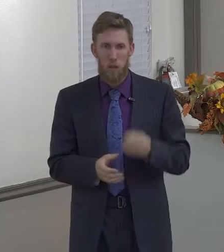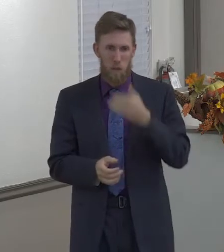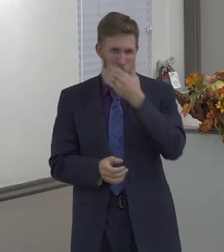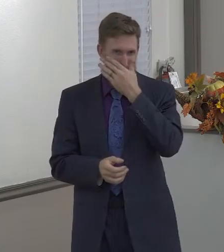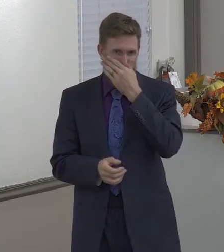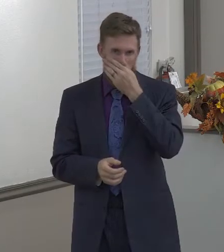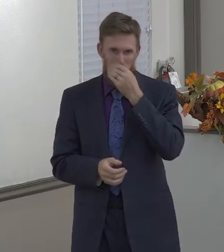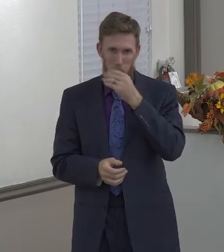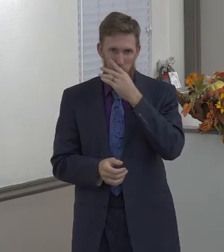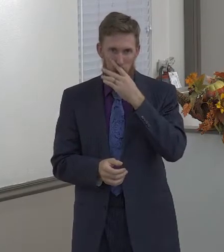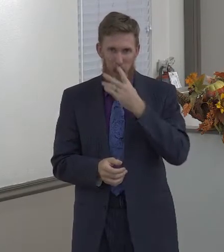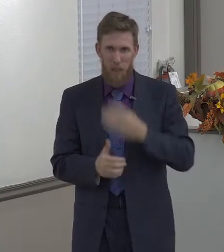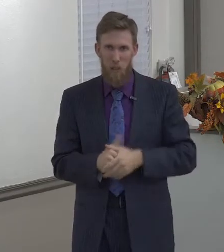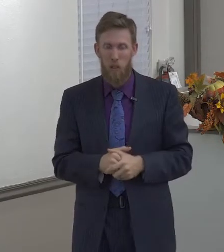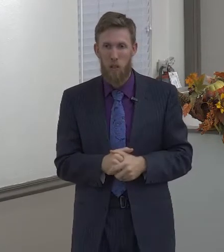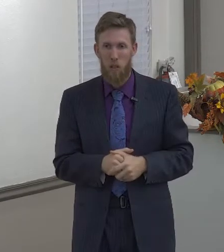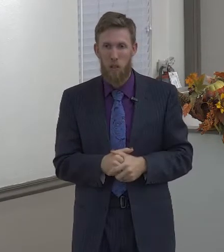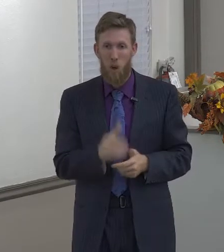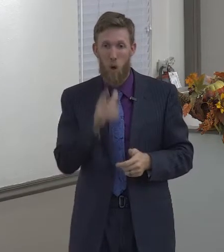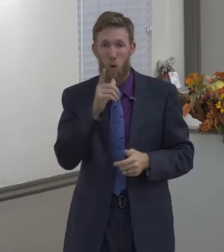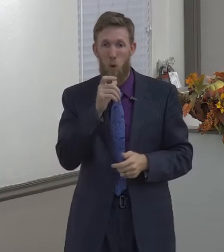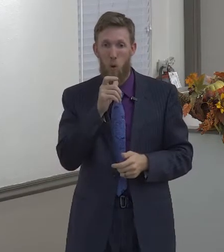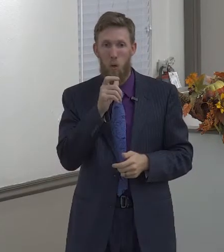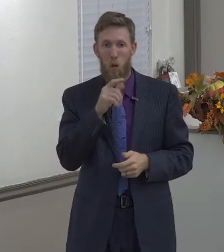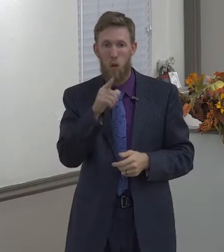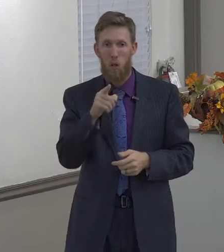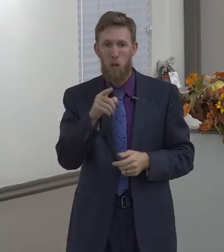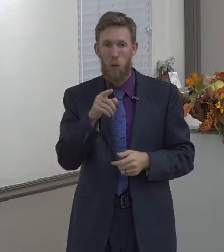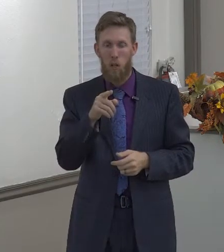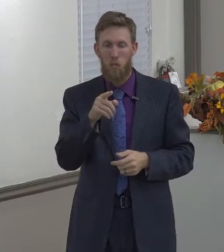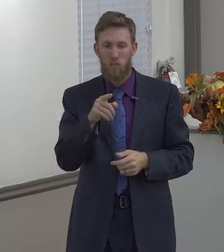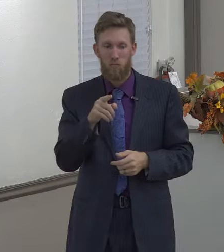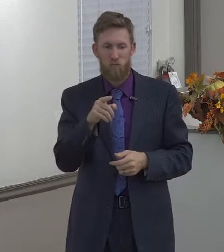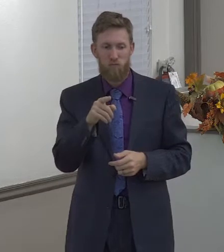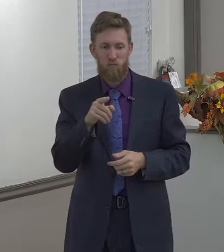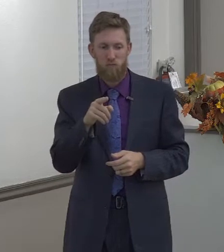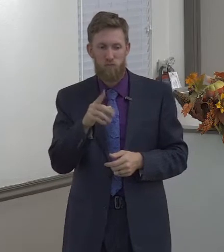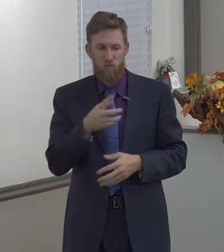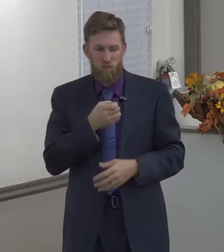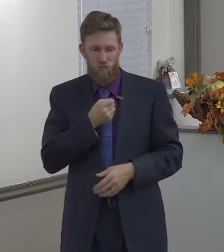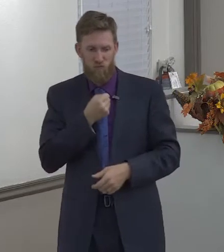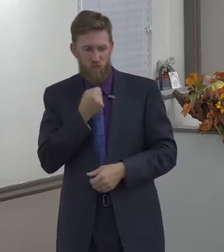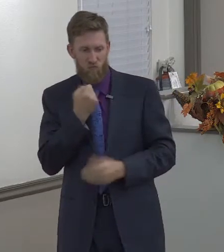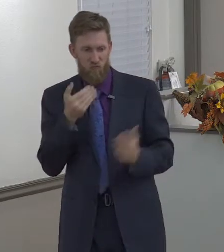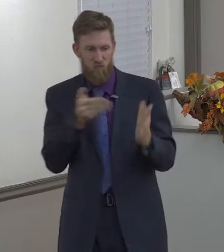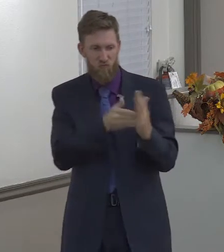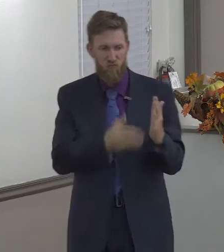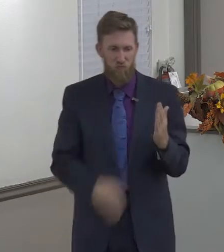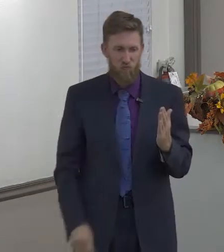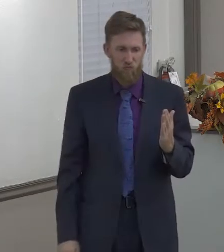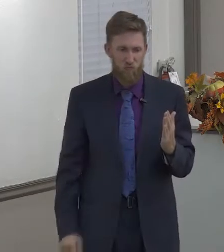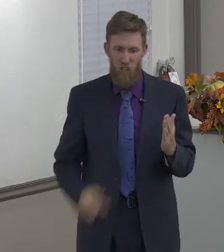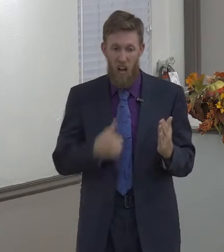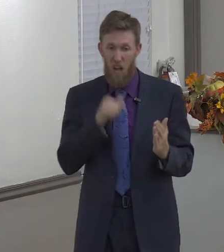We must have unity. We will never accomplish what God has set us out to do